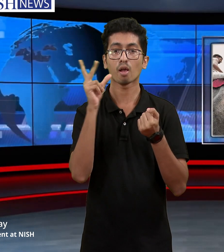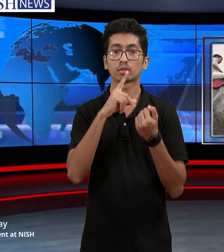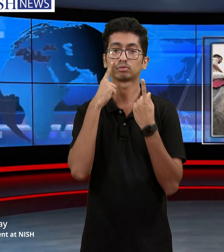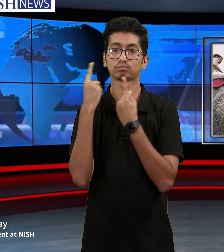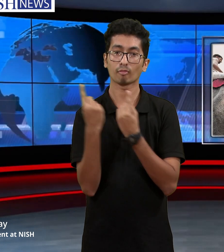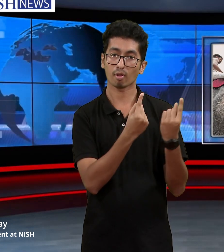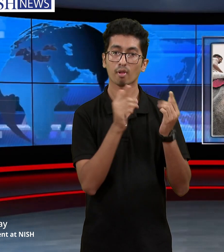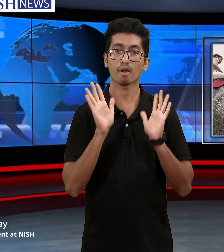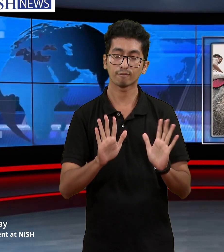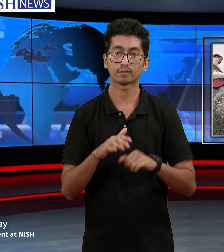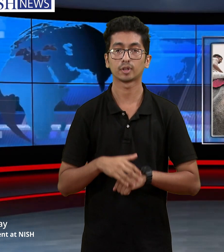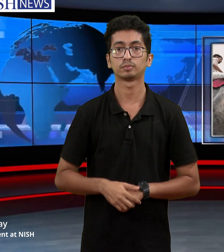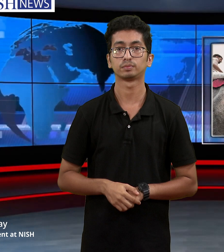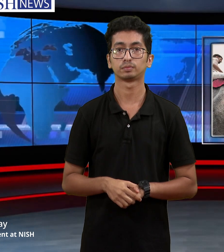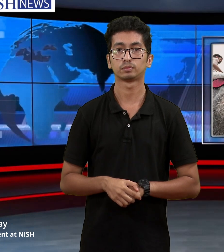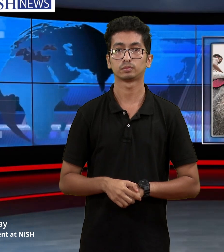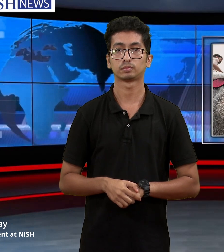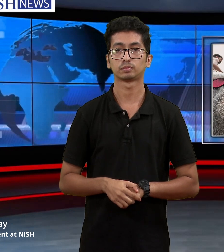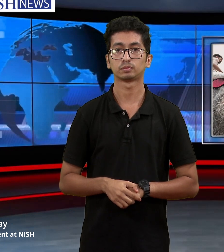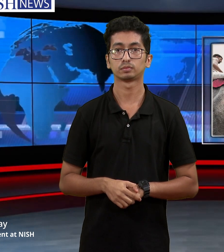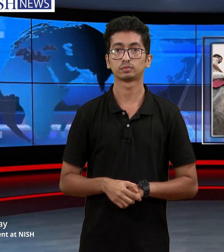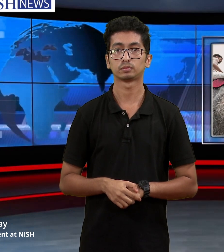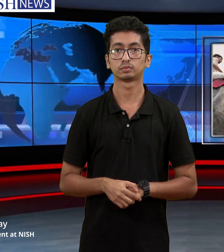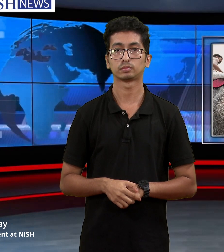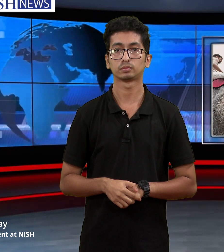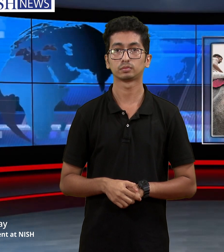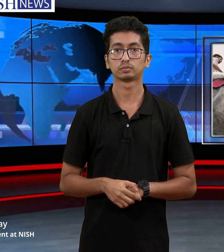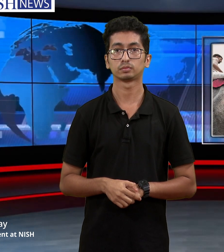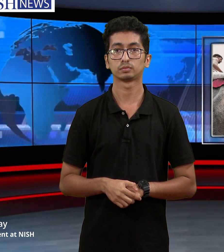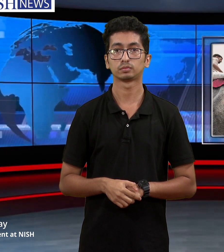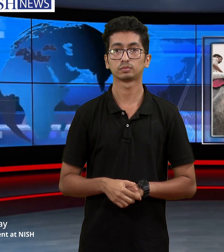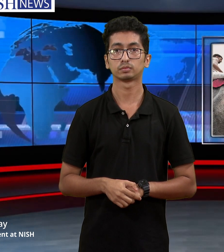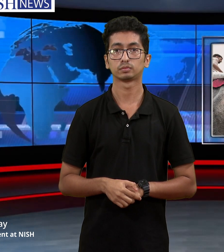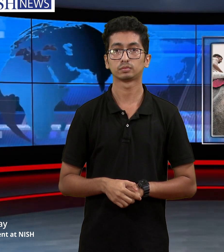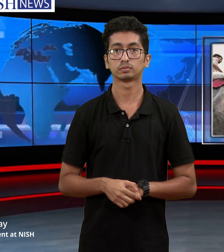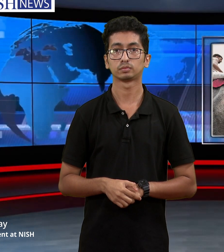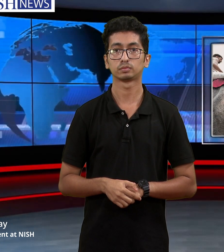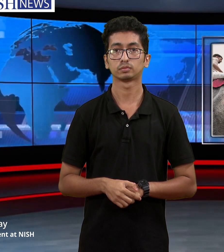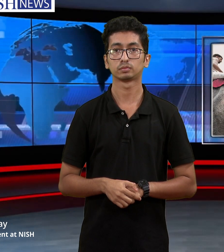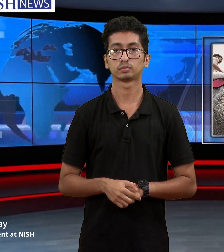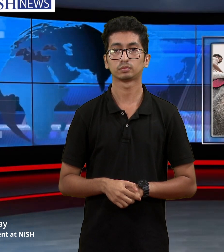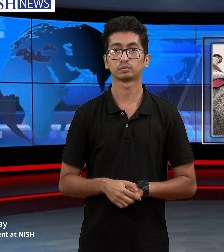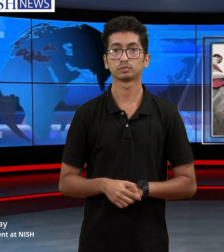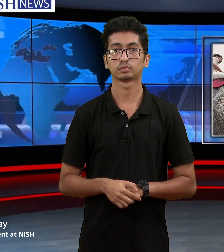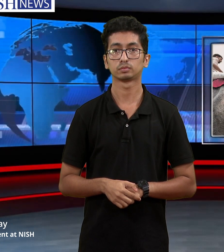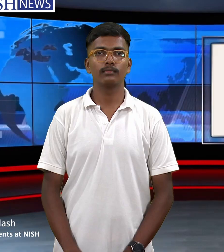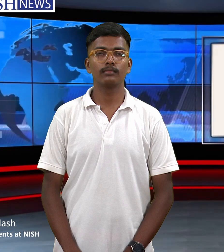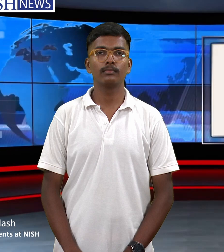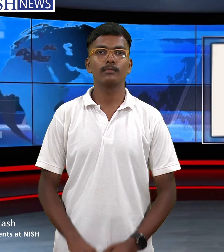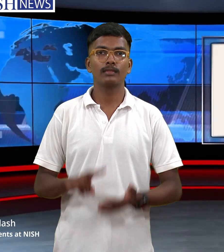order mandating re-verification of the fitness certificates issued for each elephant taken for the Puram. Over